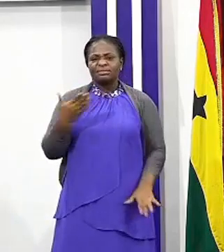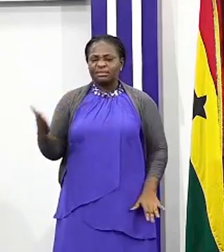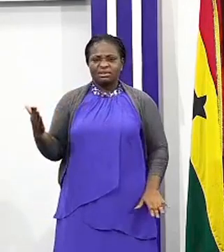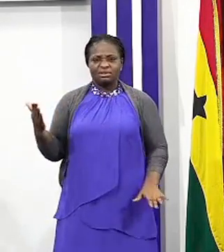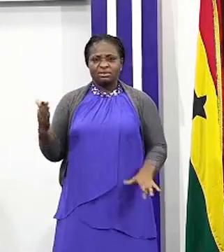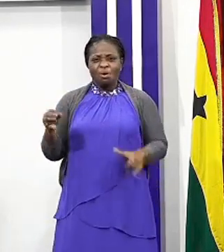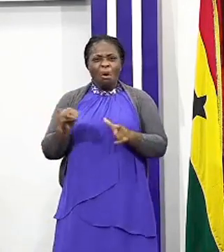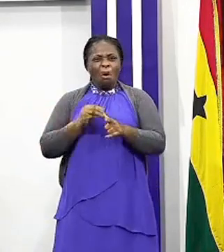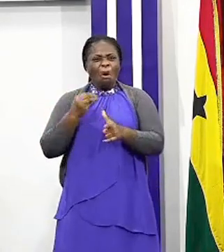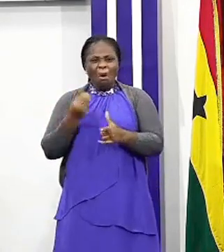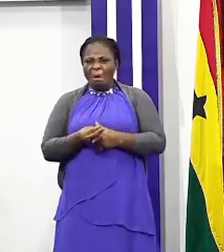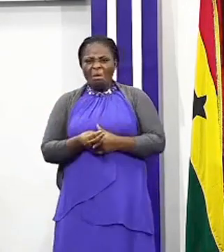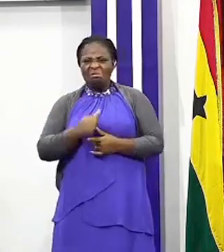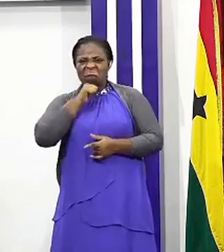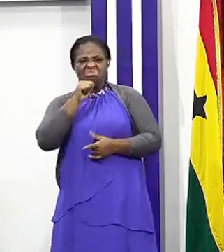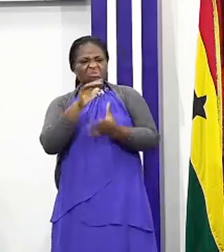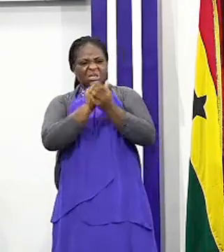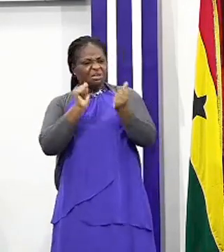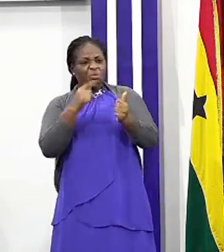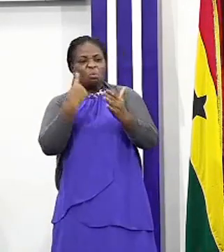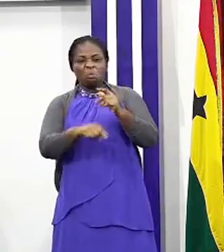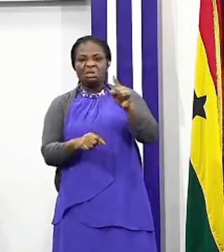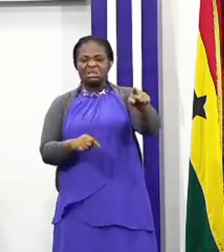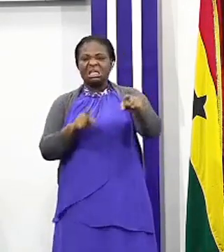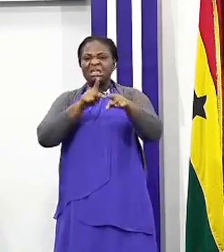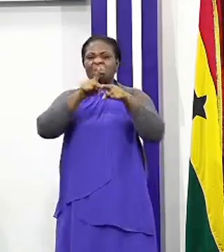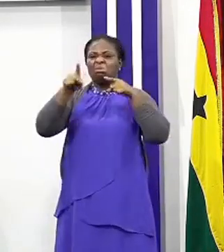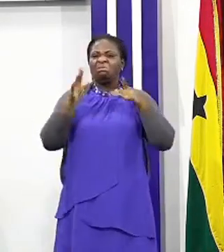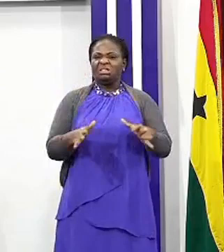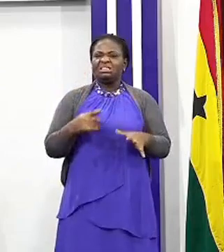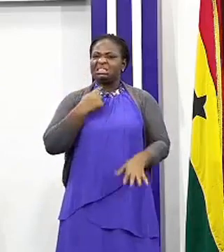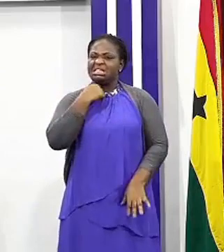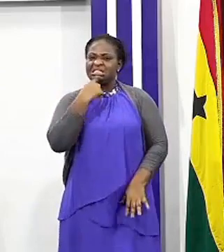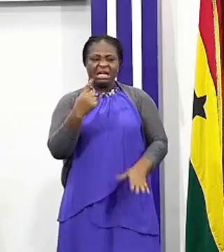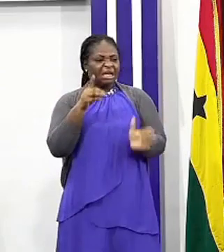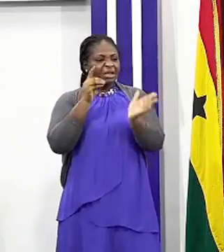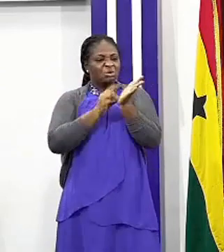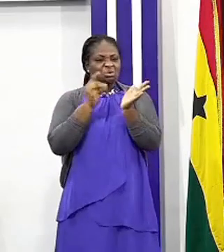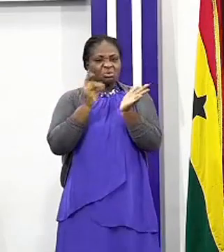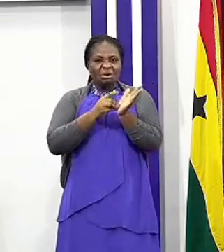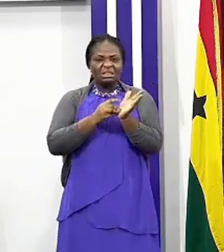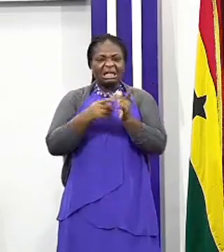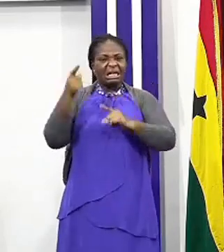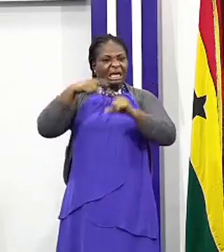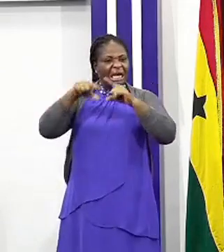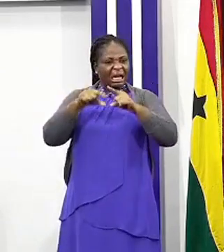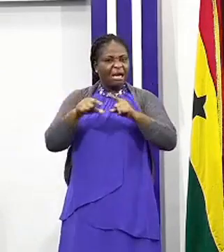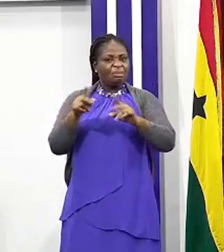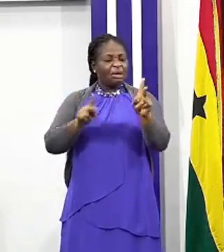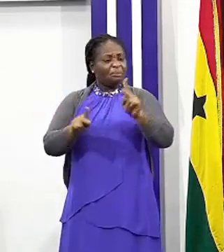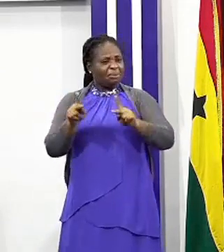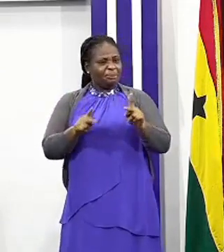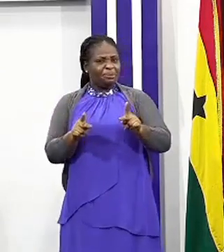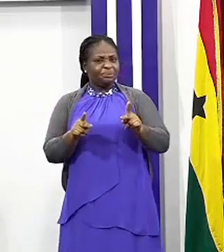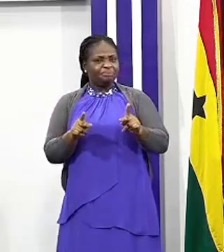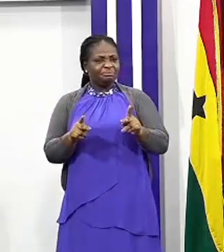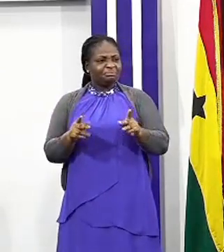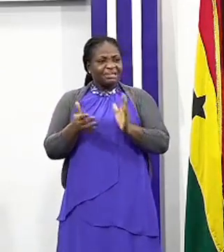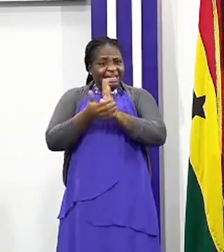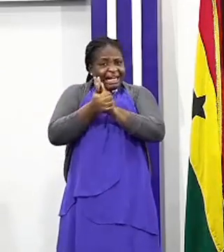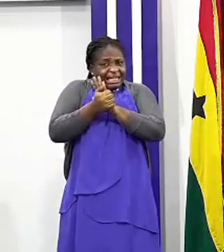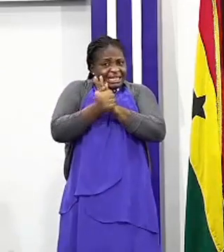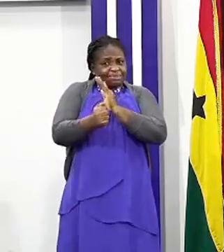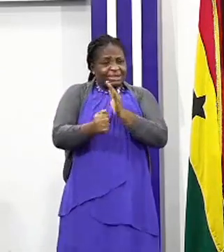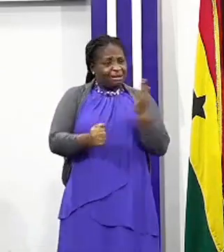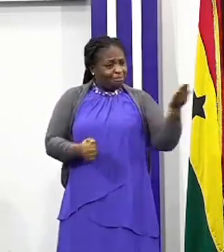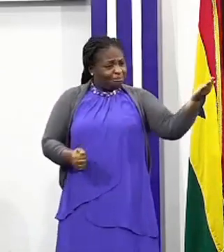intellectual dishonesty to the professors and the doctors, the lab technicians, and the experts who are